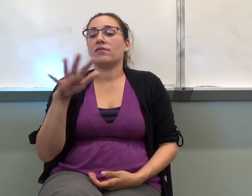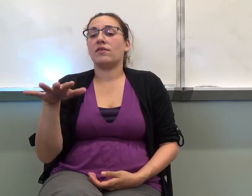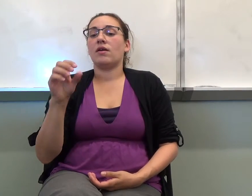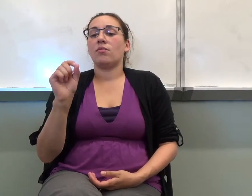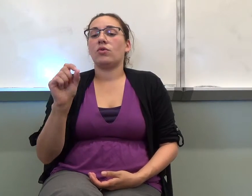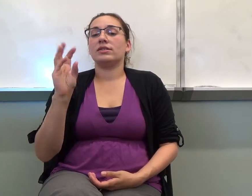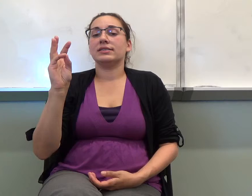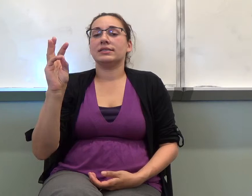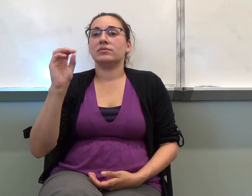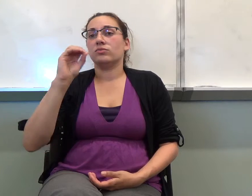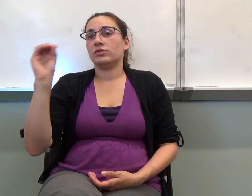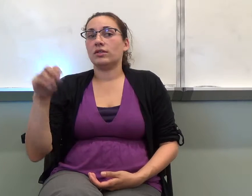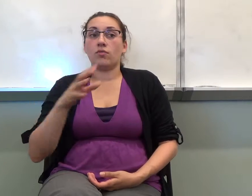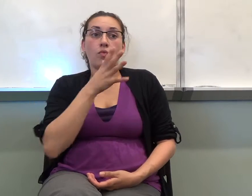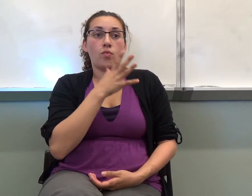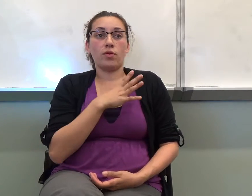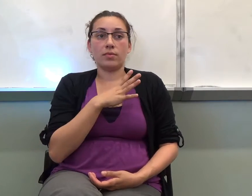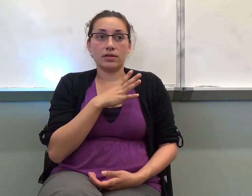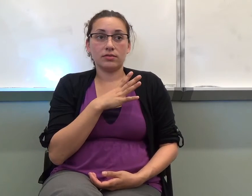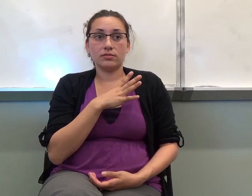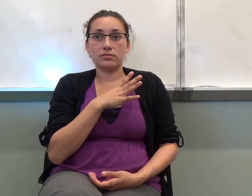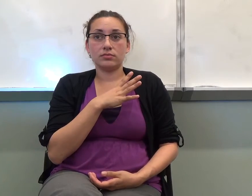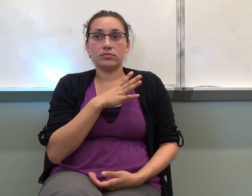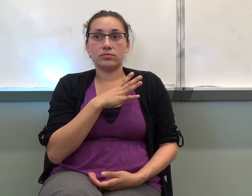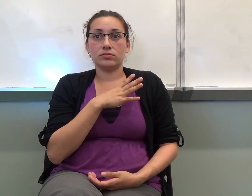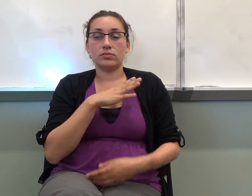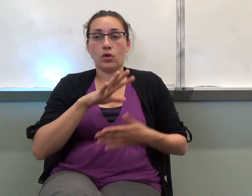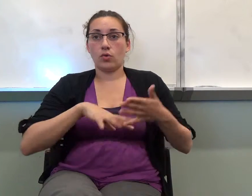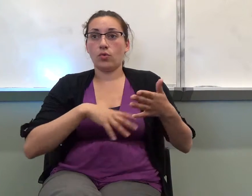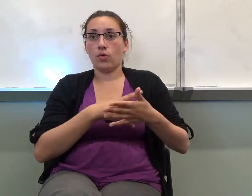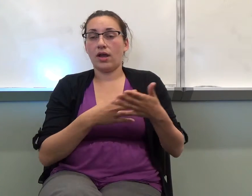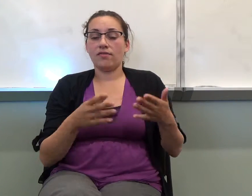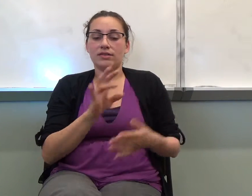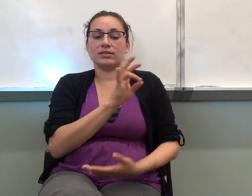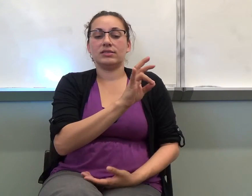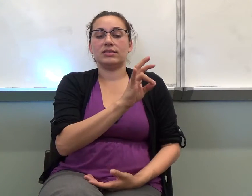55.6%, and the women are listed on the graph as 7.2%.